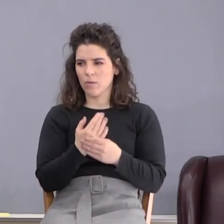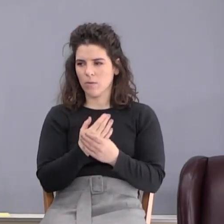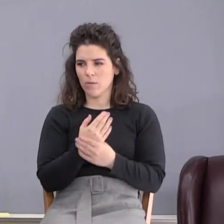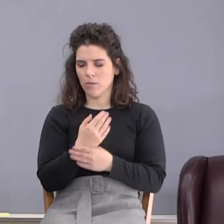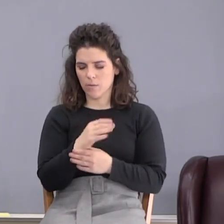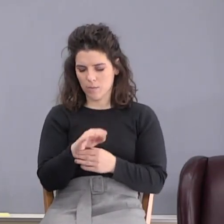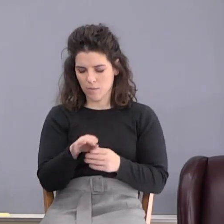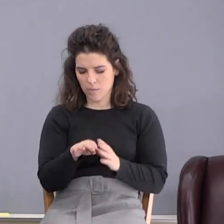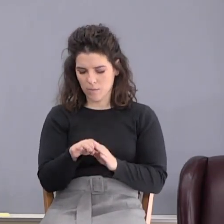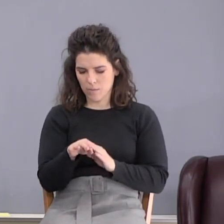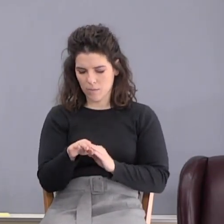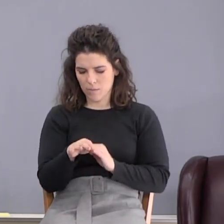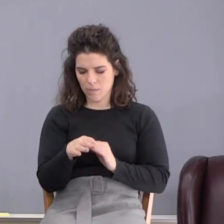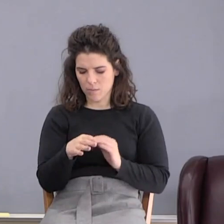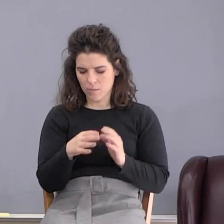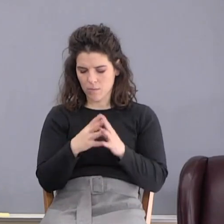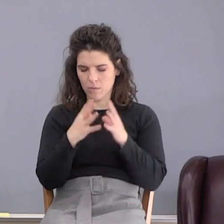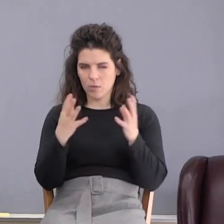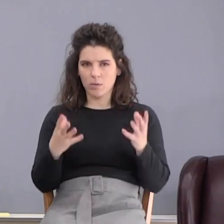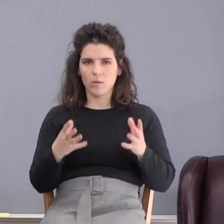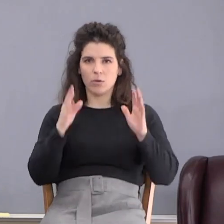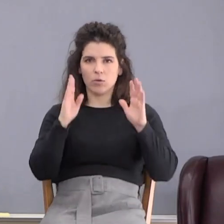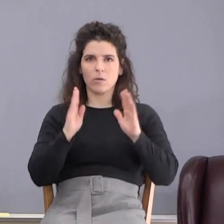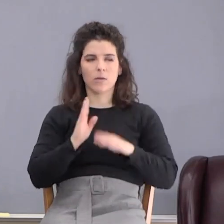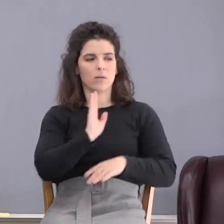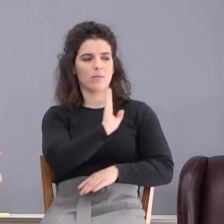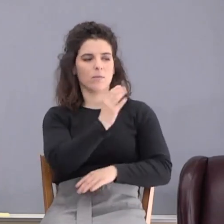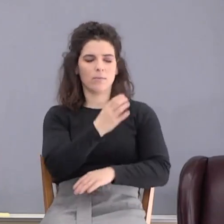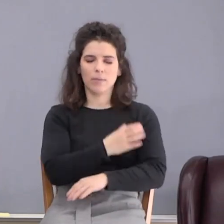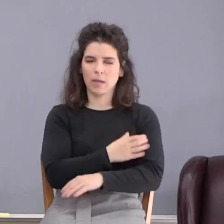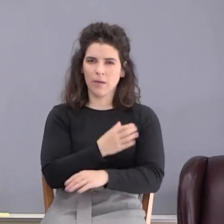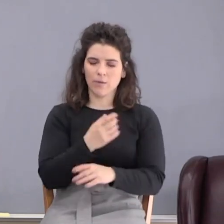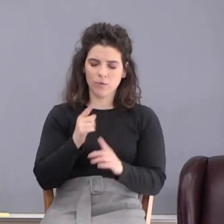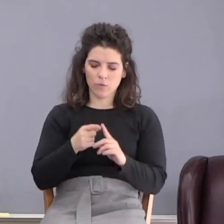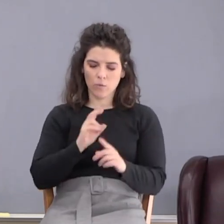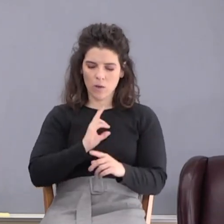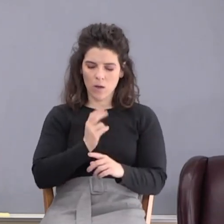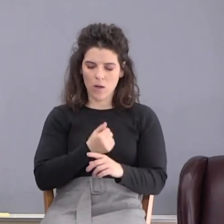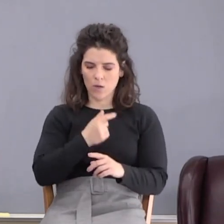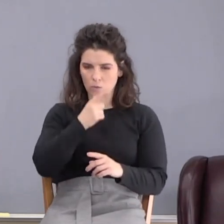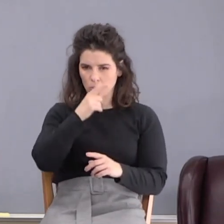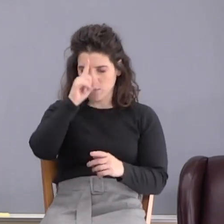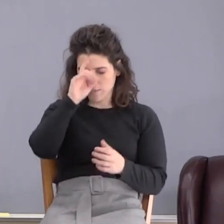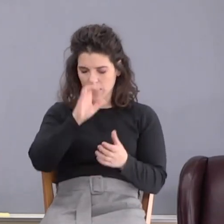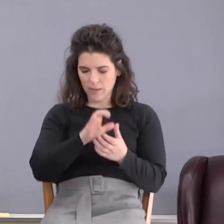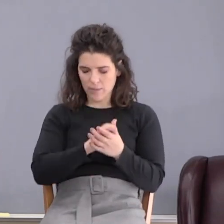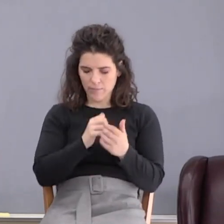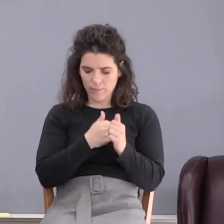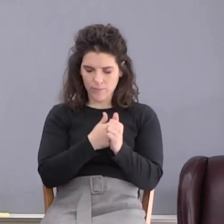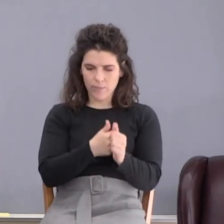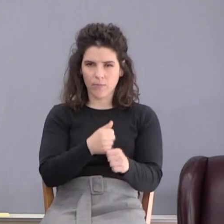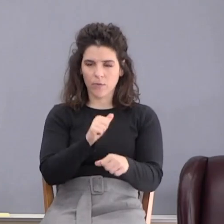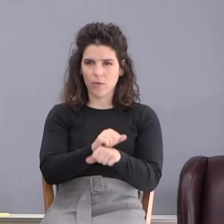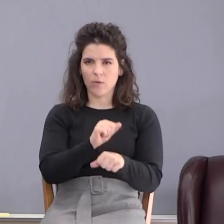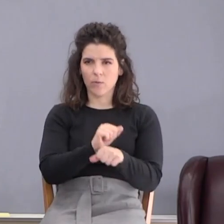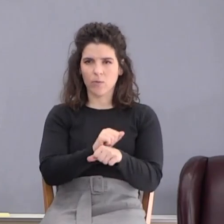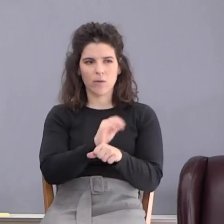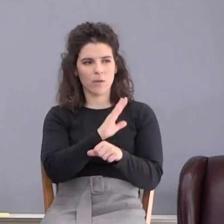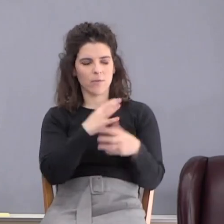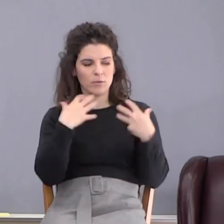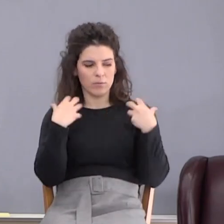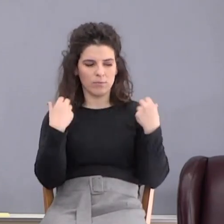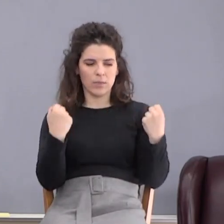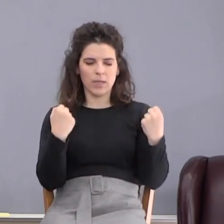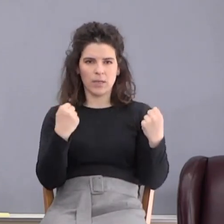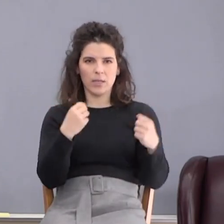verse 19, and what is the exceeding greatness of his power to usward who believe, according to the working of his mighty power, which